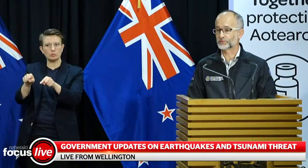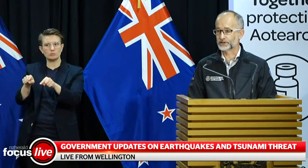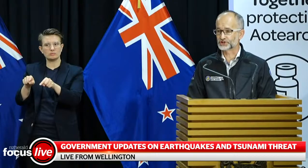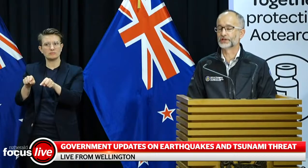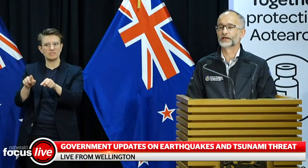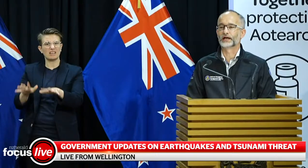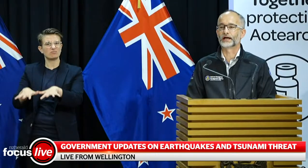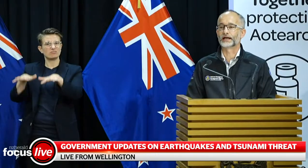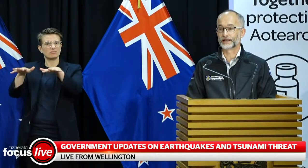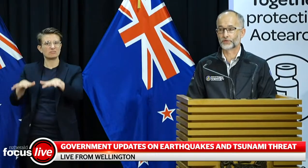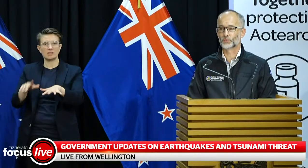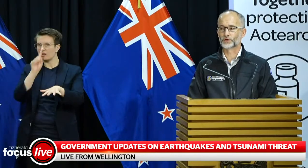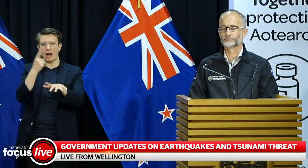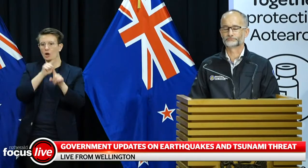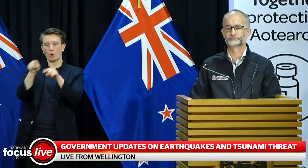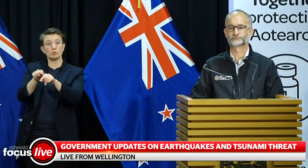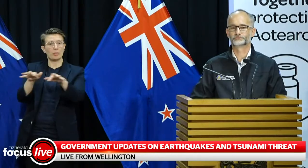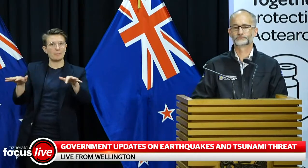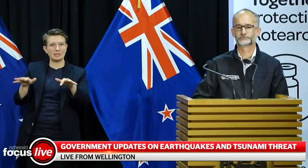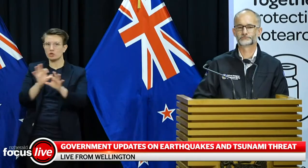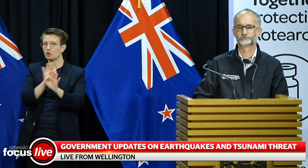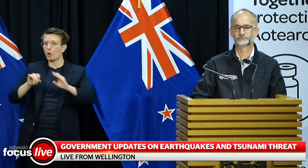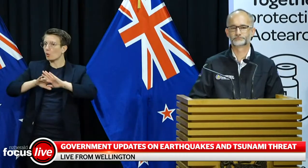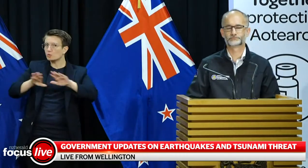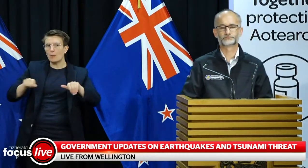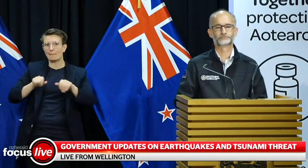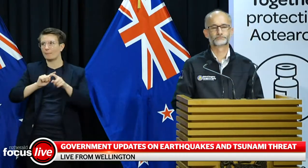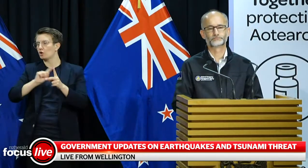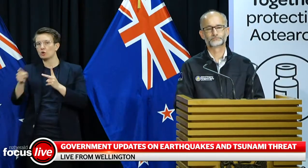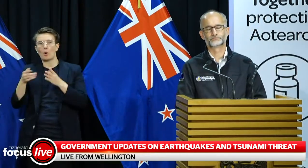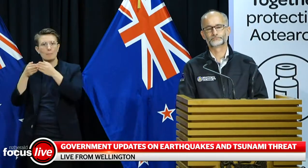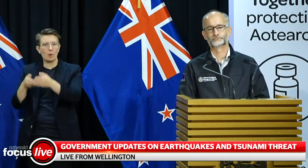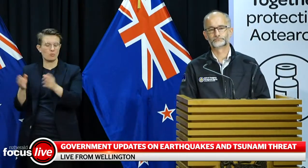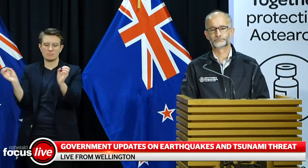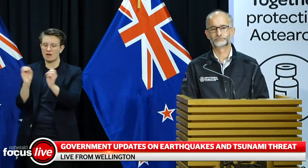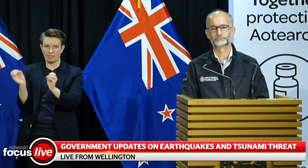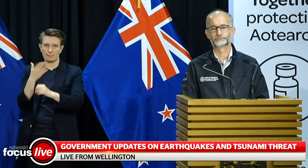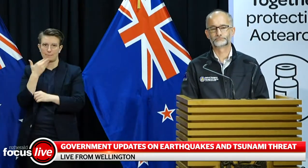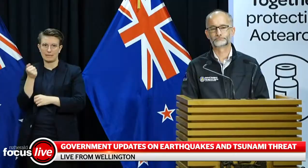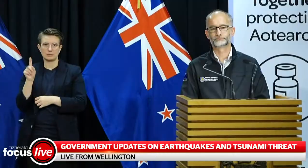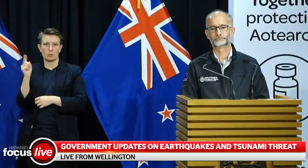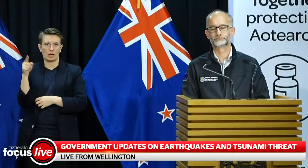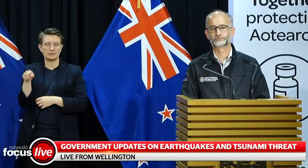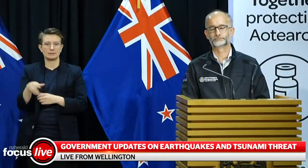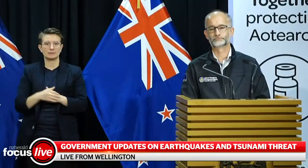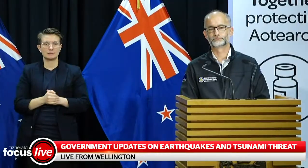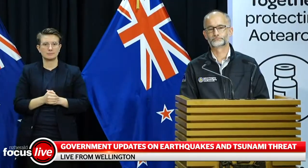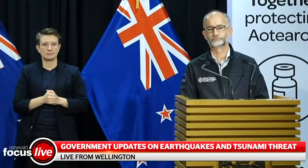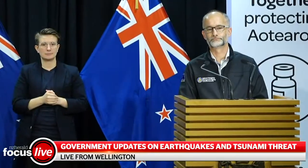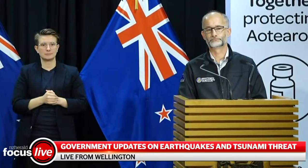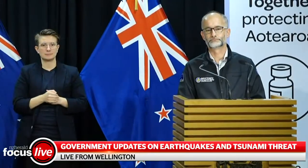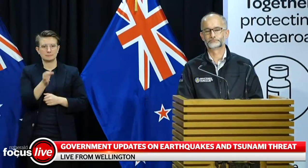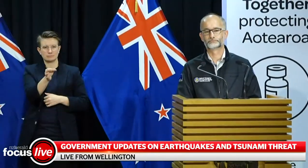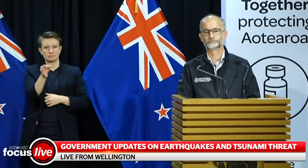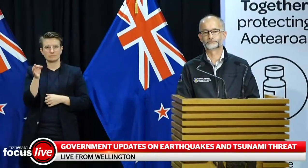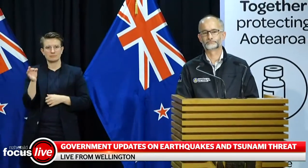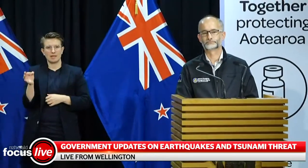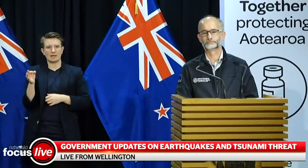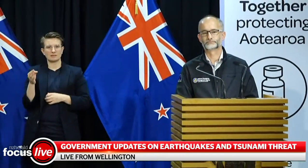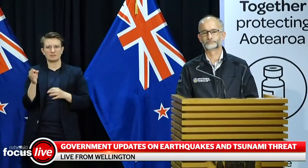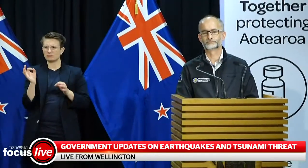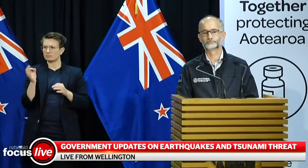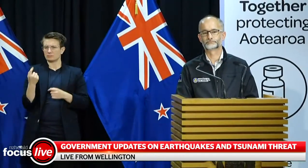stay off the beach and out of the water. Did the warning systems work overnight? There didn't seem to be